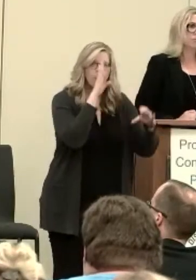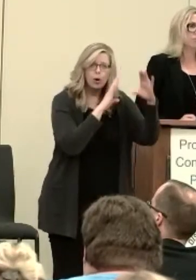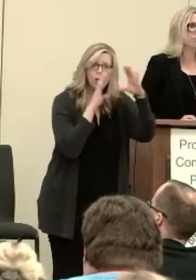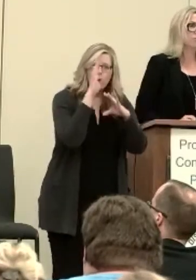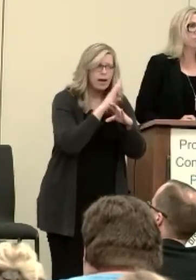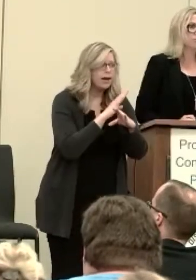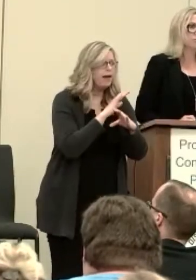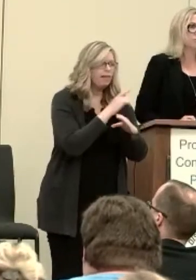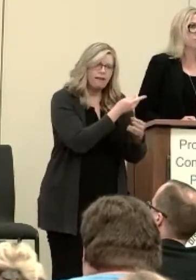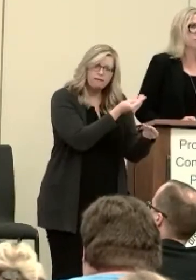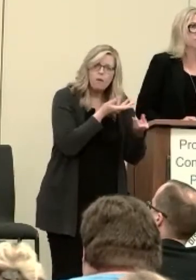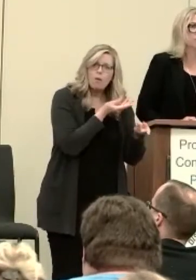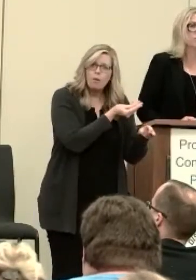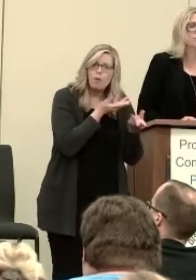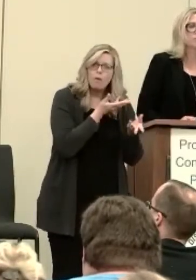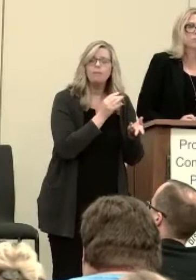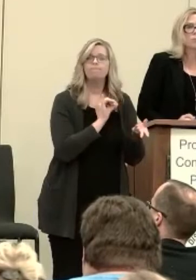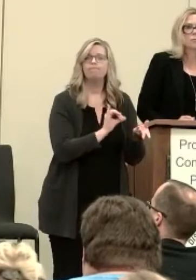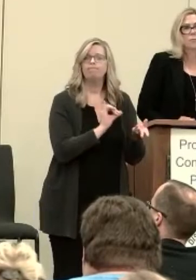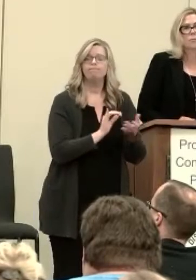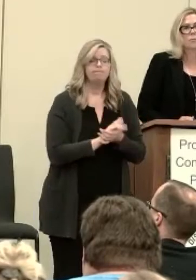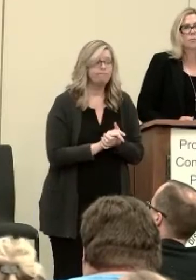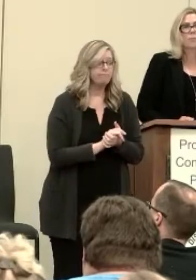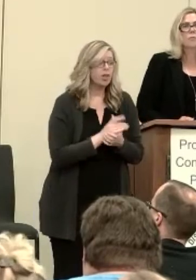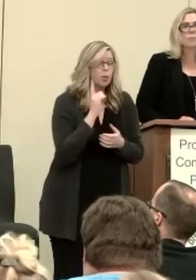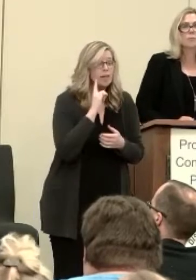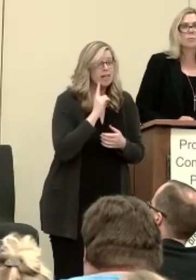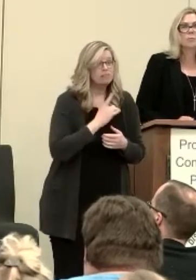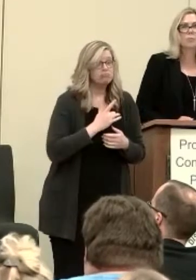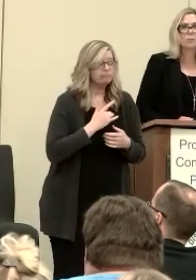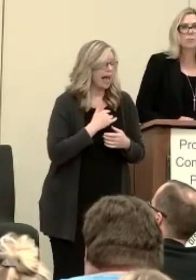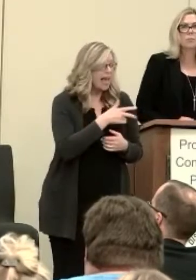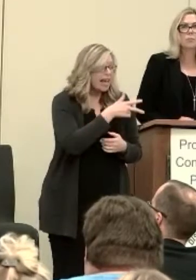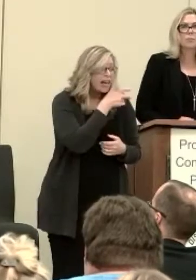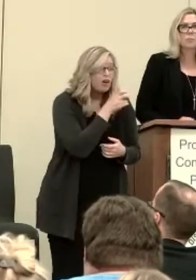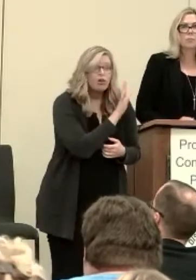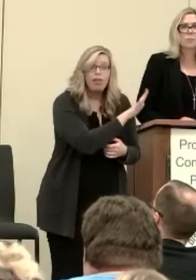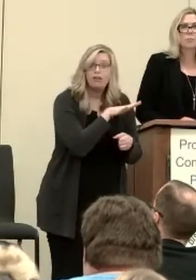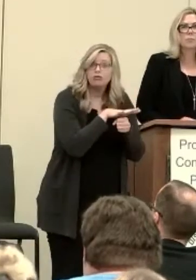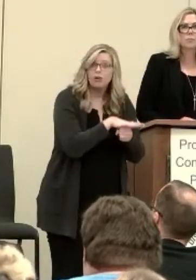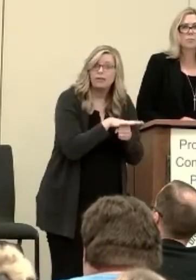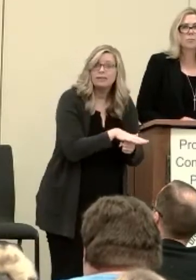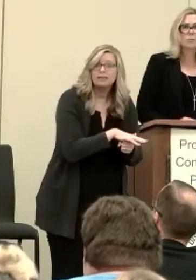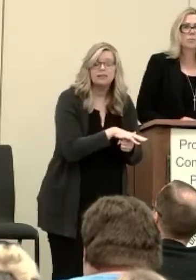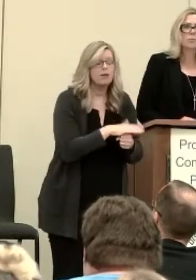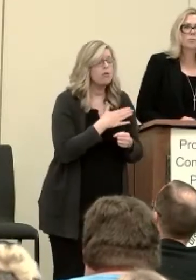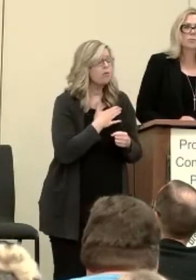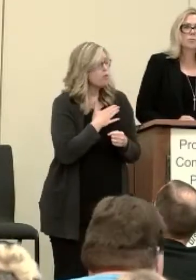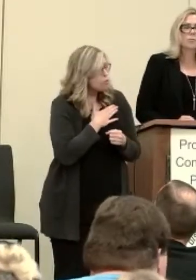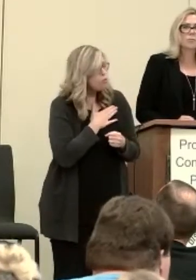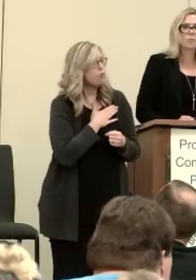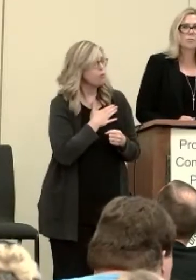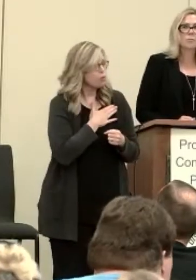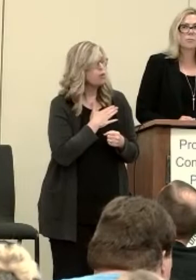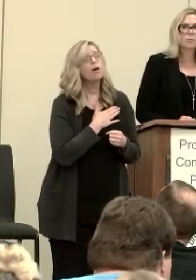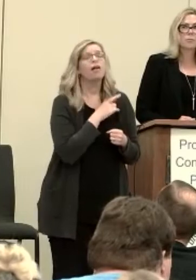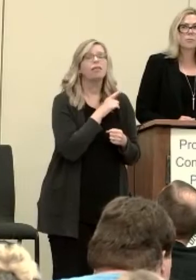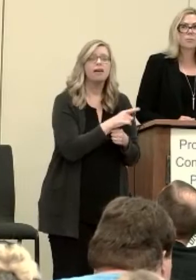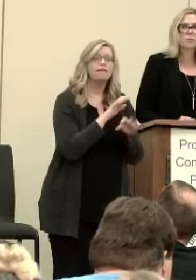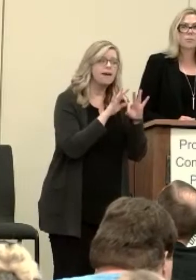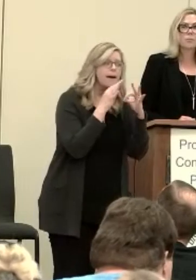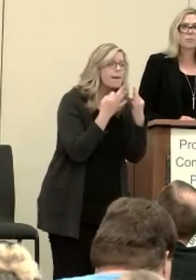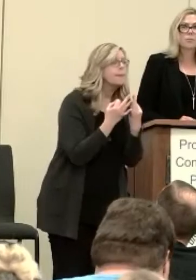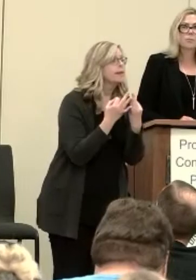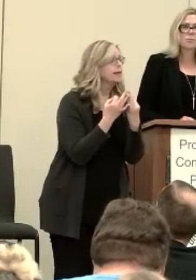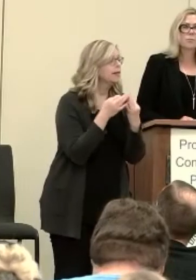us. And it is heartbreaking to hear of the stress that many families are under, especially as